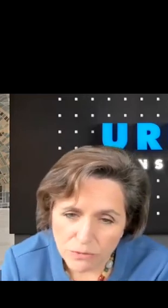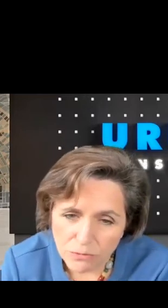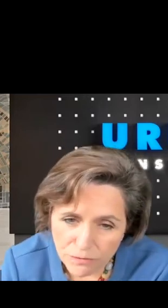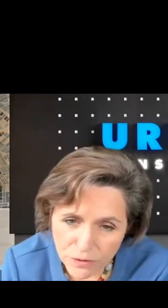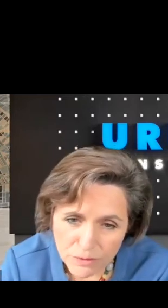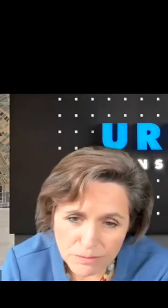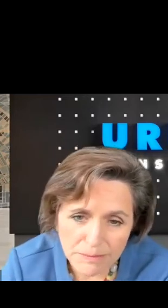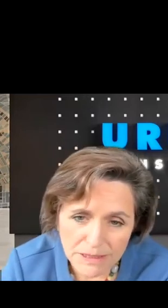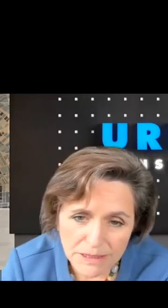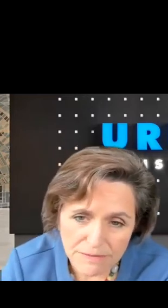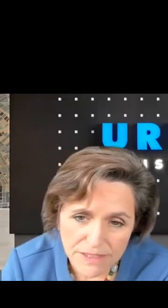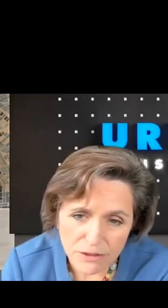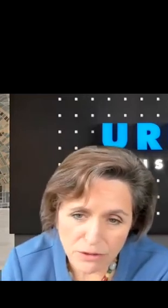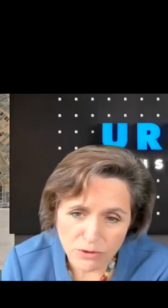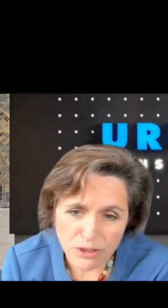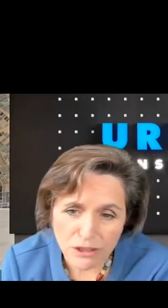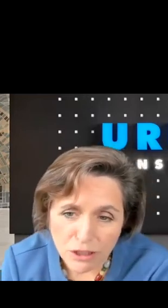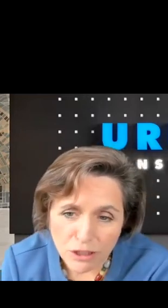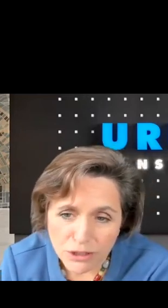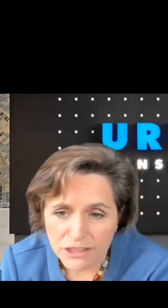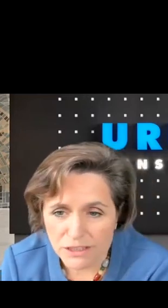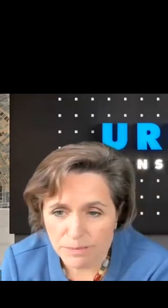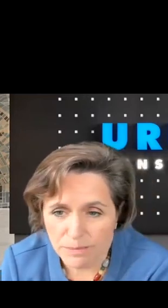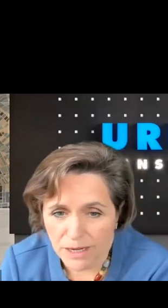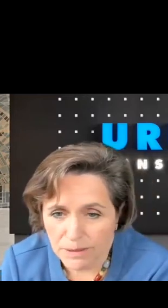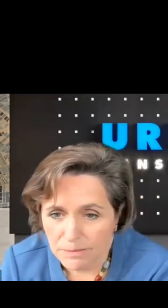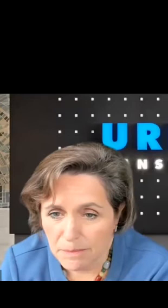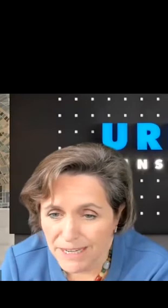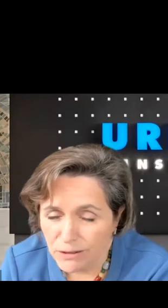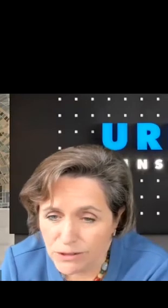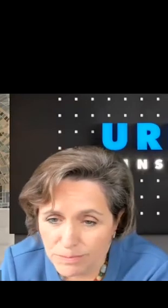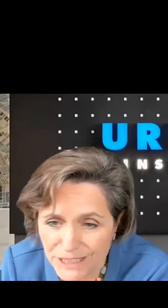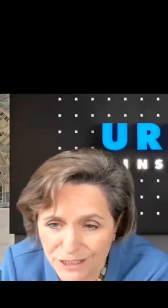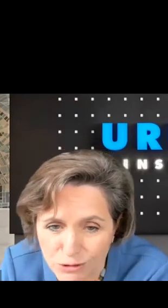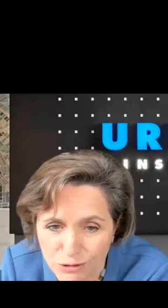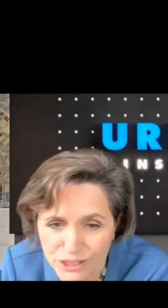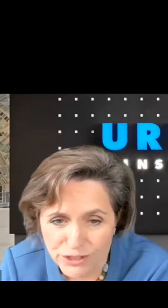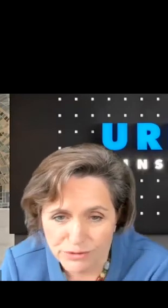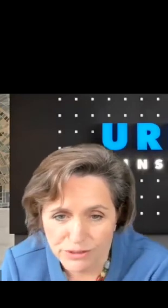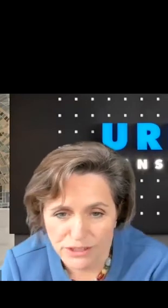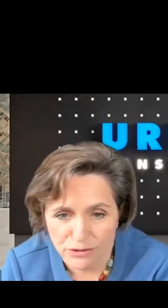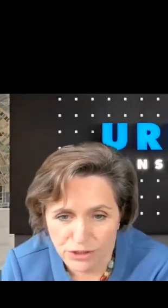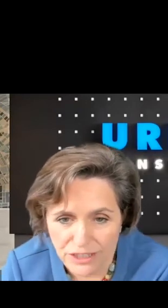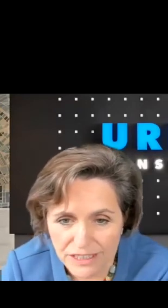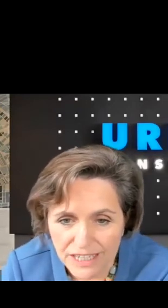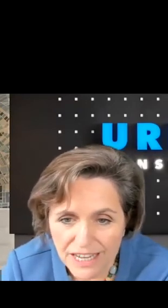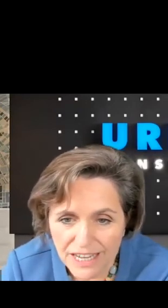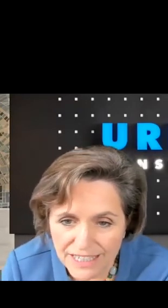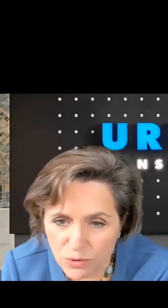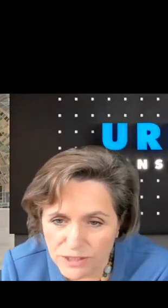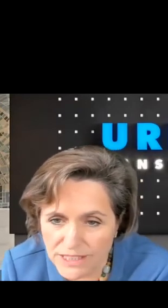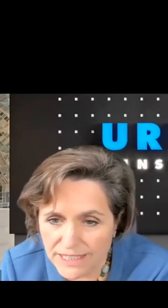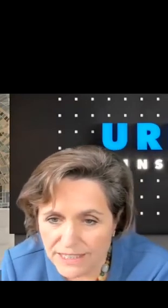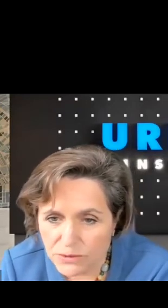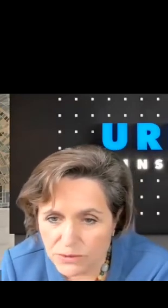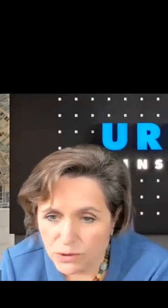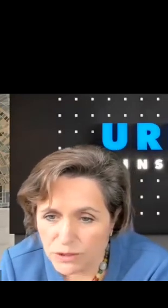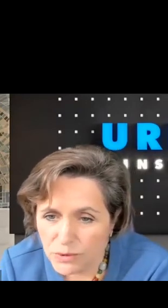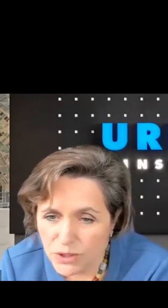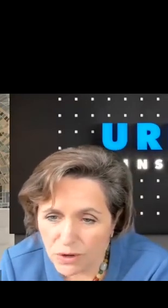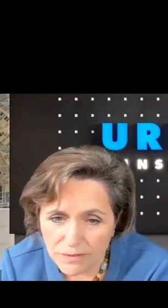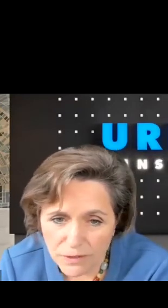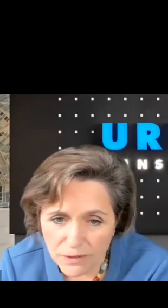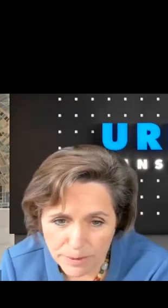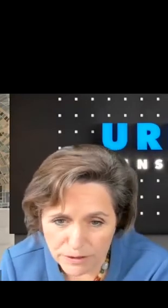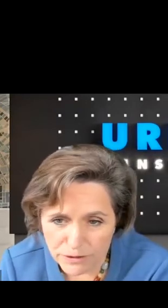We also firmly believe that those who are closest to the problem may also be closest to its solution. And towards that end, we've